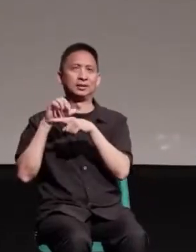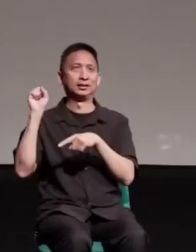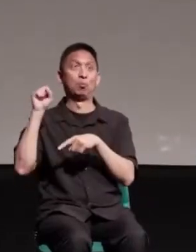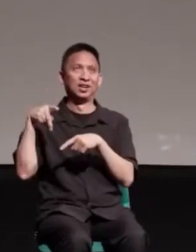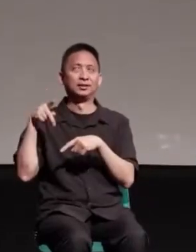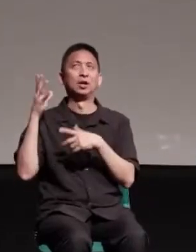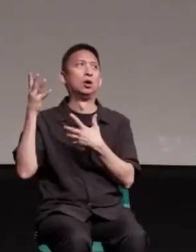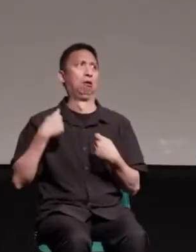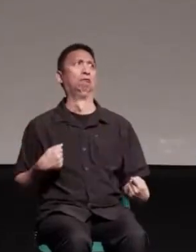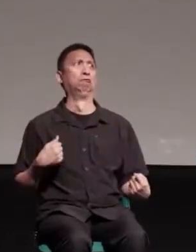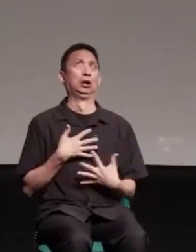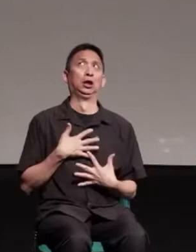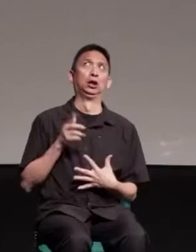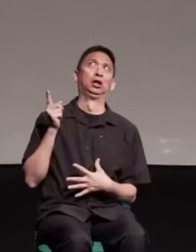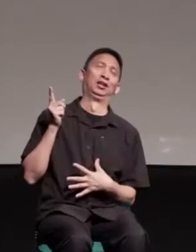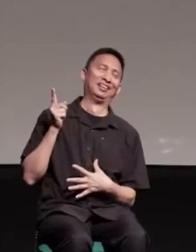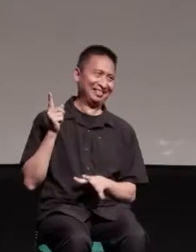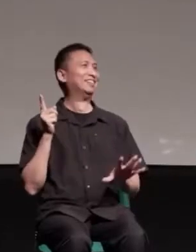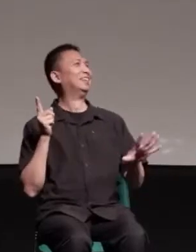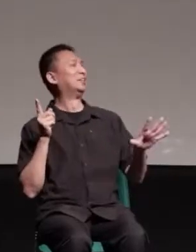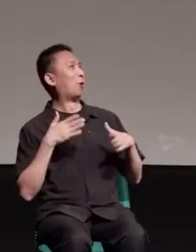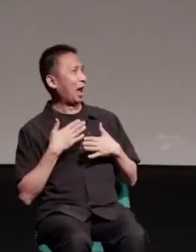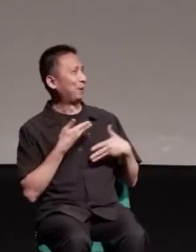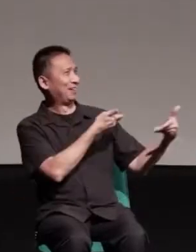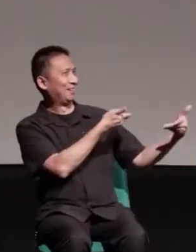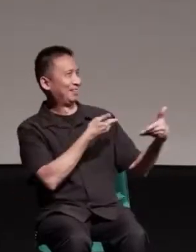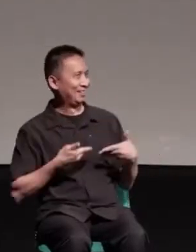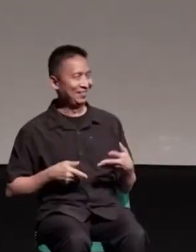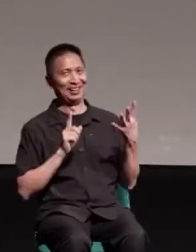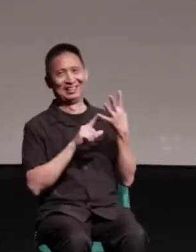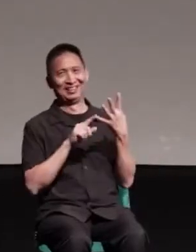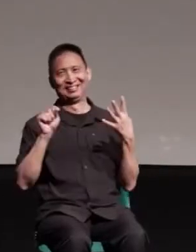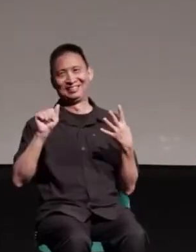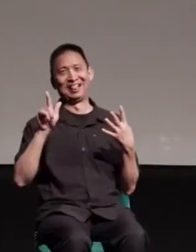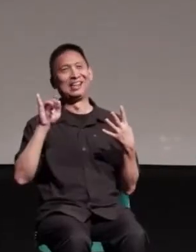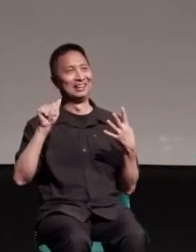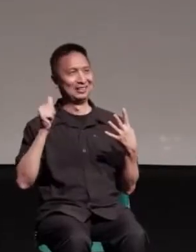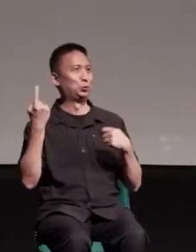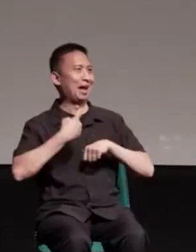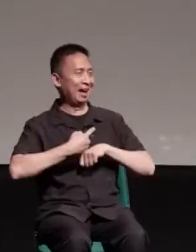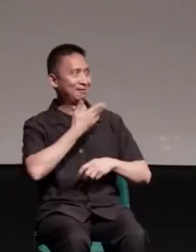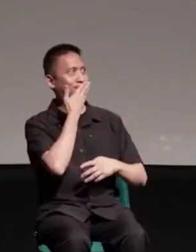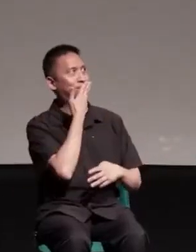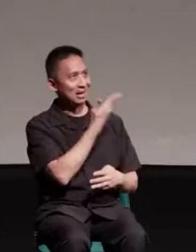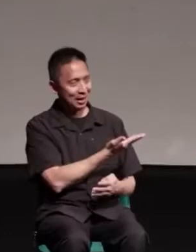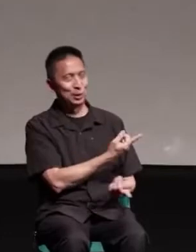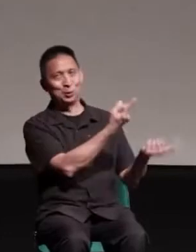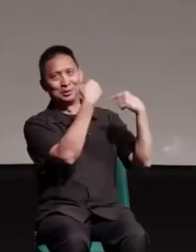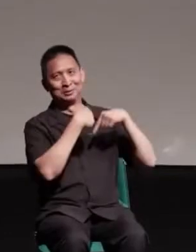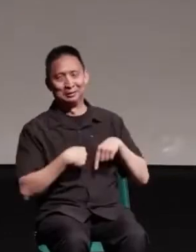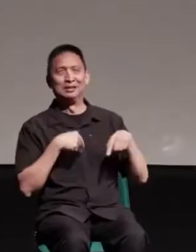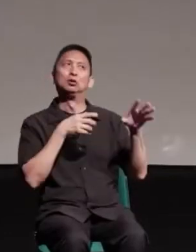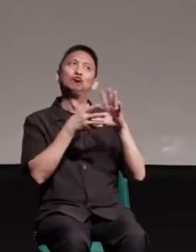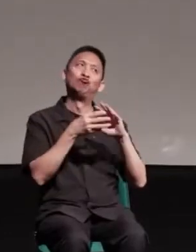the most. So we are very much looking forward to hearing from Talia about how something